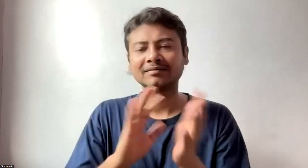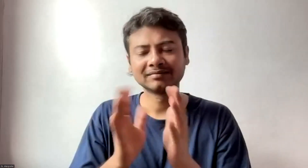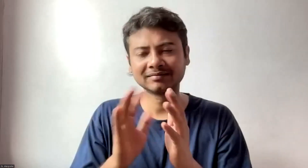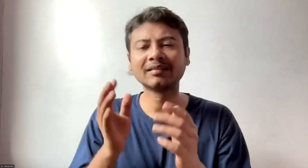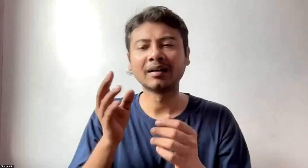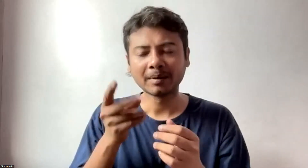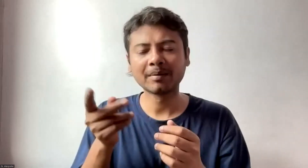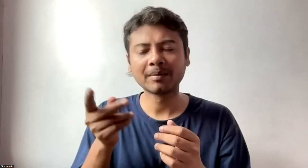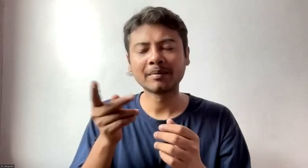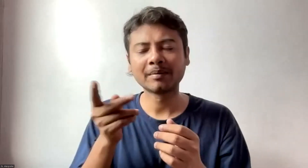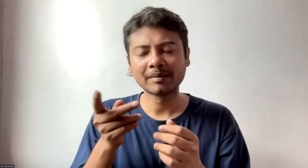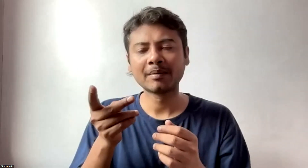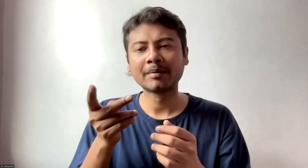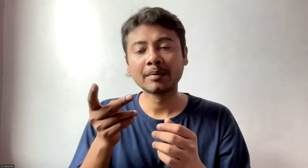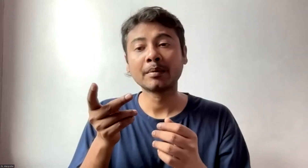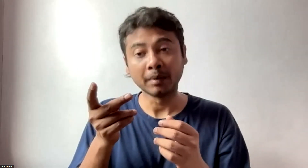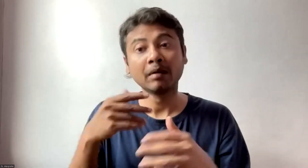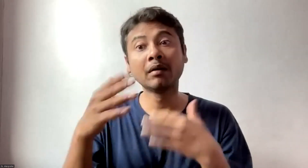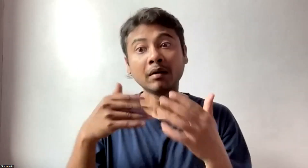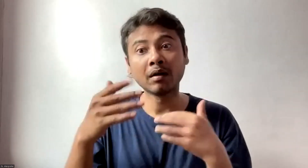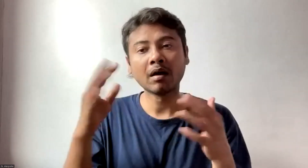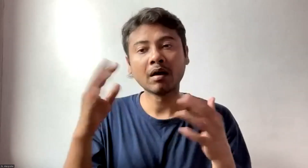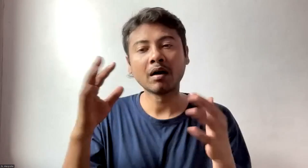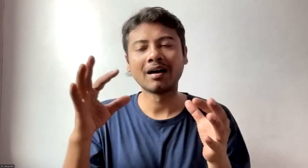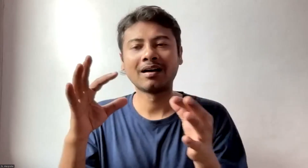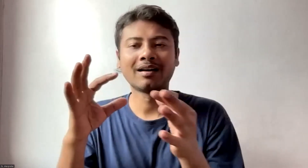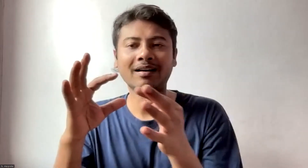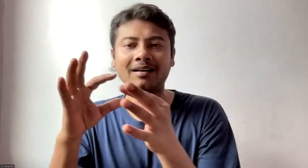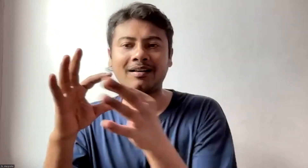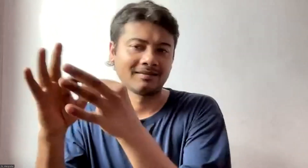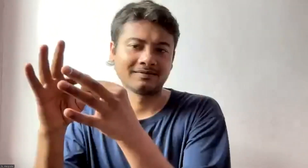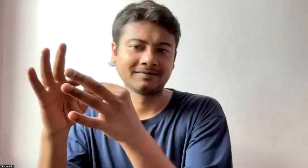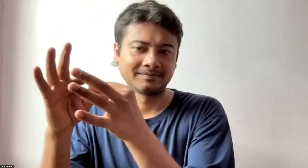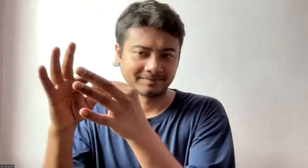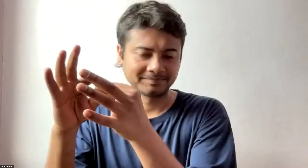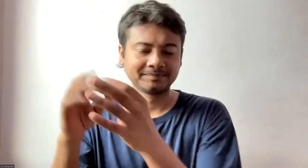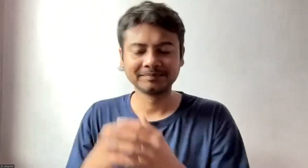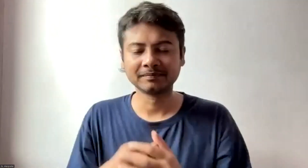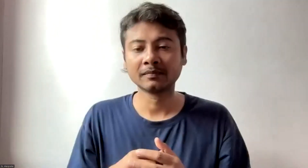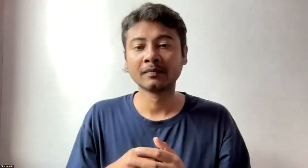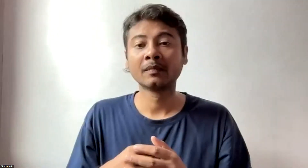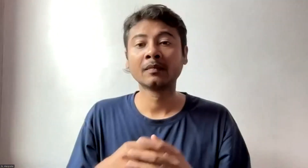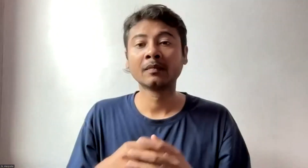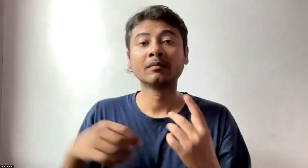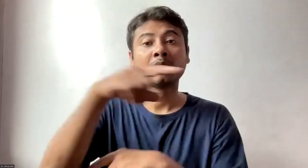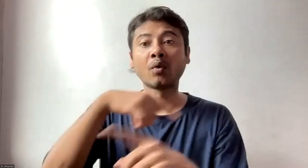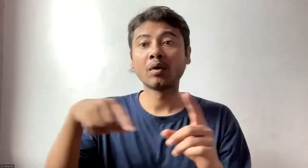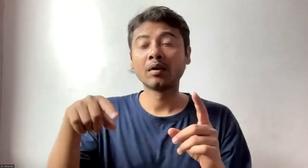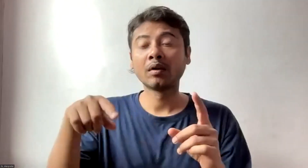our relationship with God is, as we all know, that we are servants of the Supreme